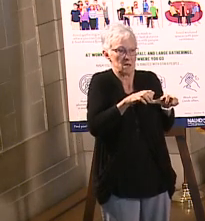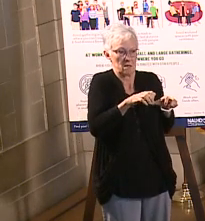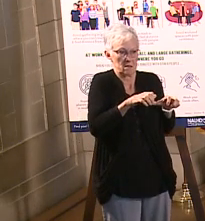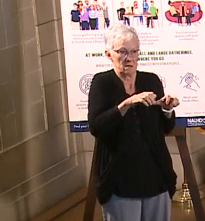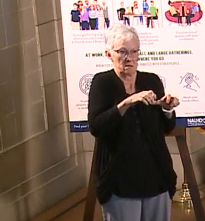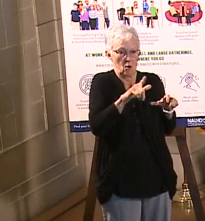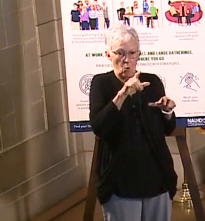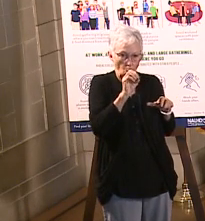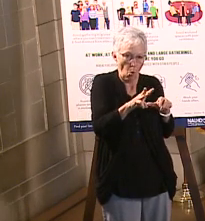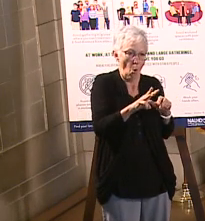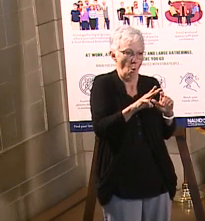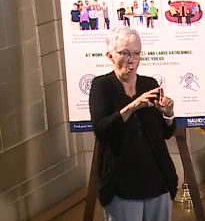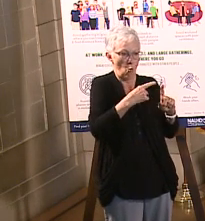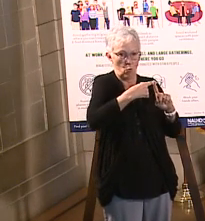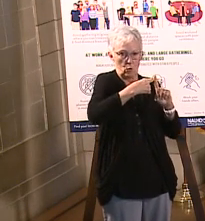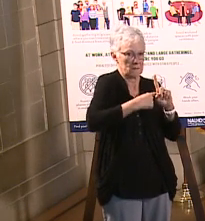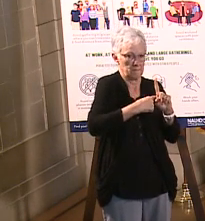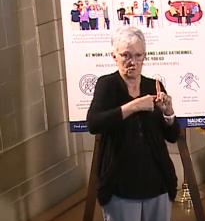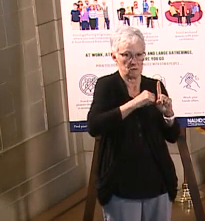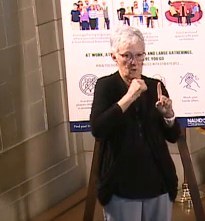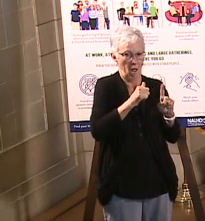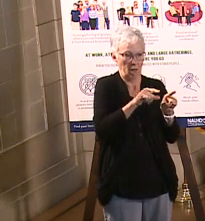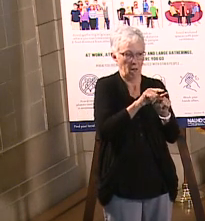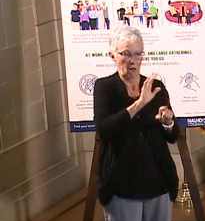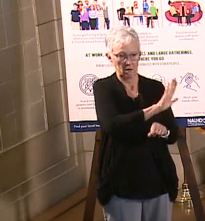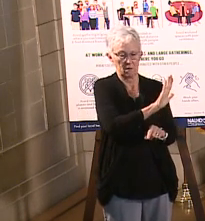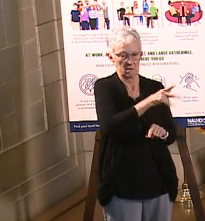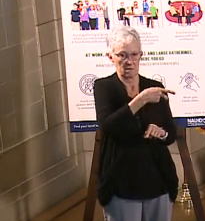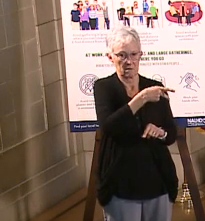we get the vaccine distributed all across the state.